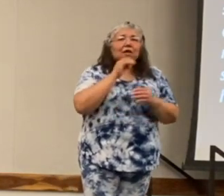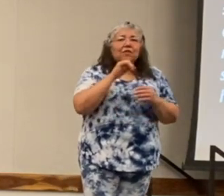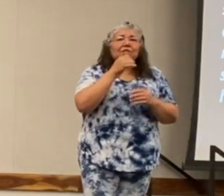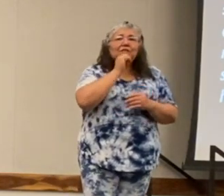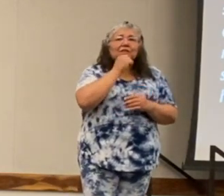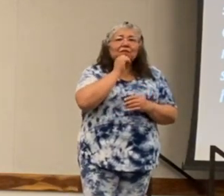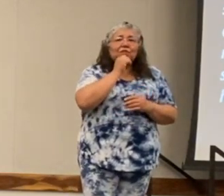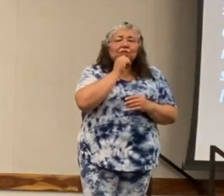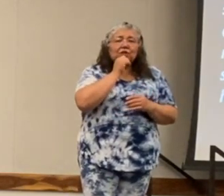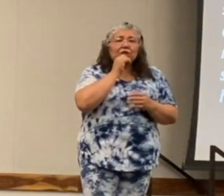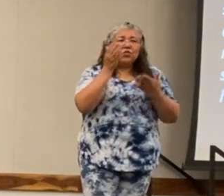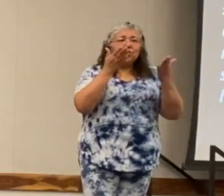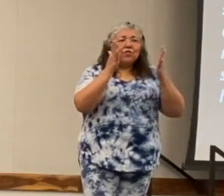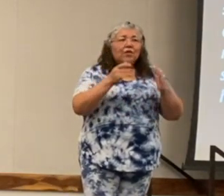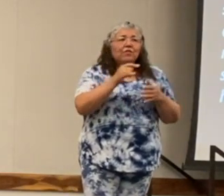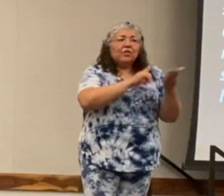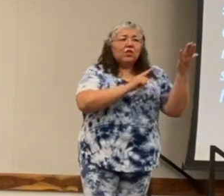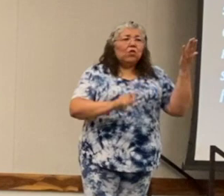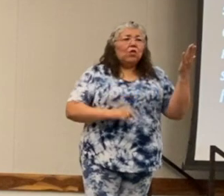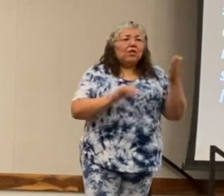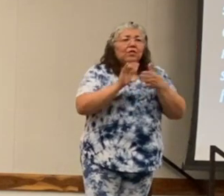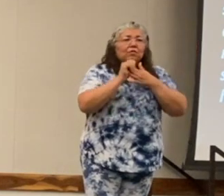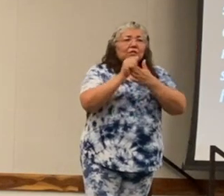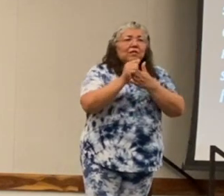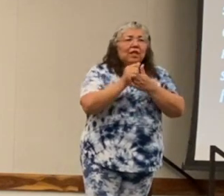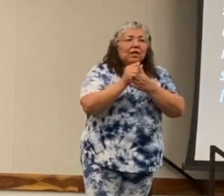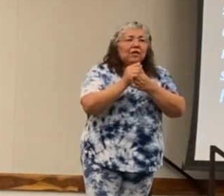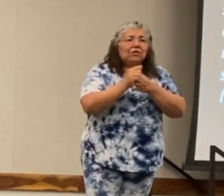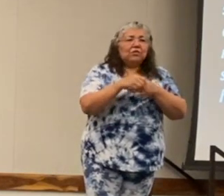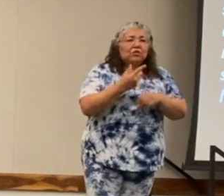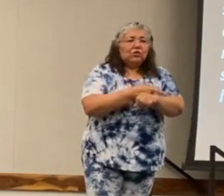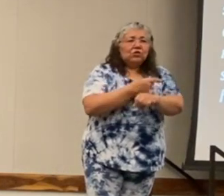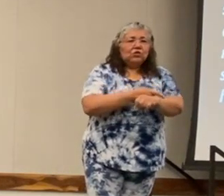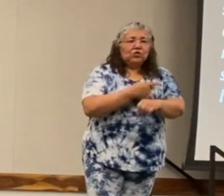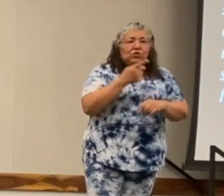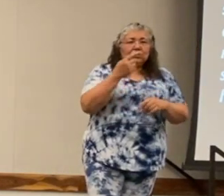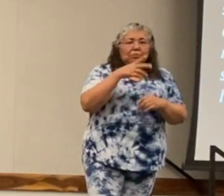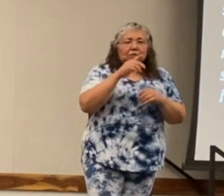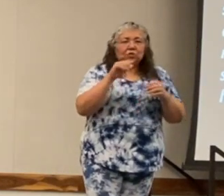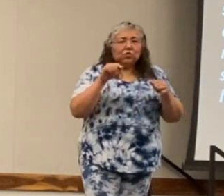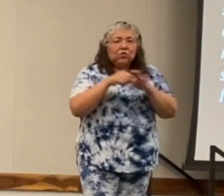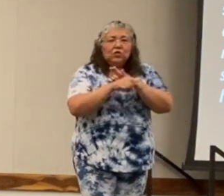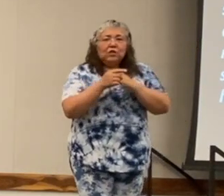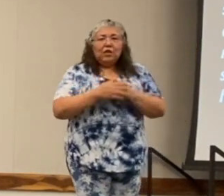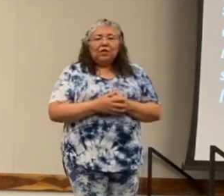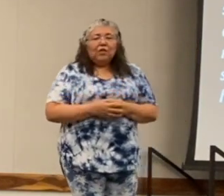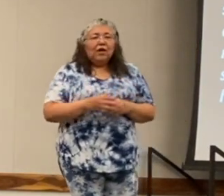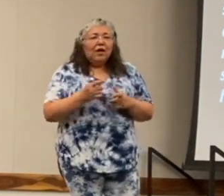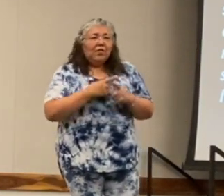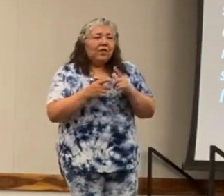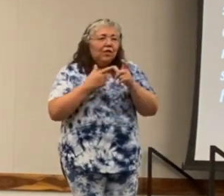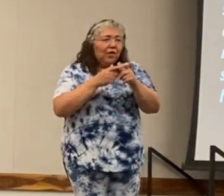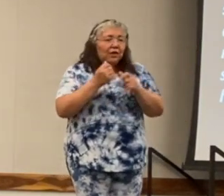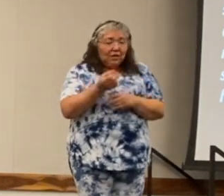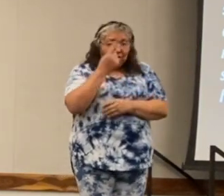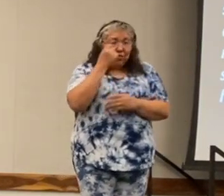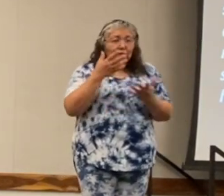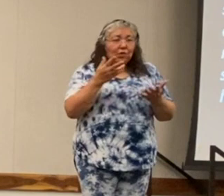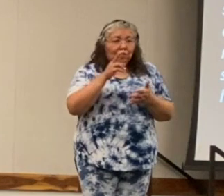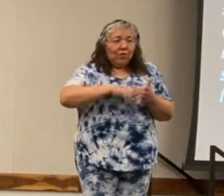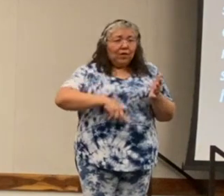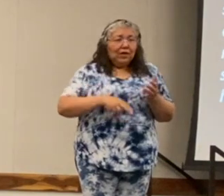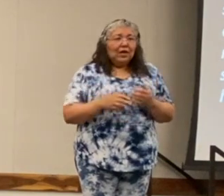suffering servant of the Lord who would be led like a sheep to the slaughter. So Philip runs up to the chariot, asks him if he understands what he's